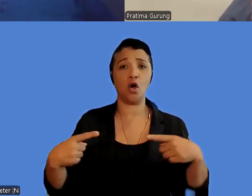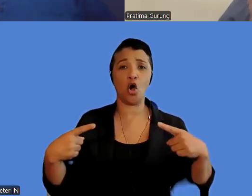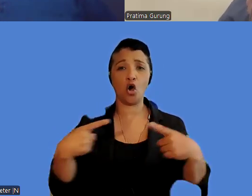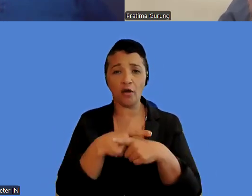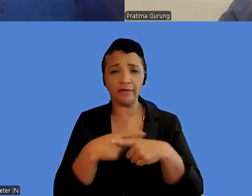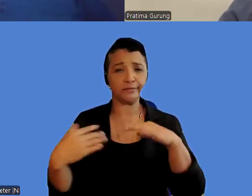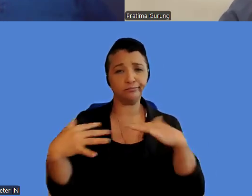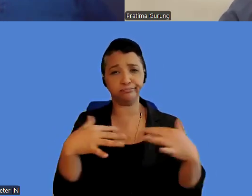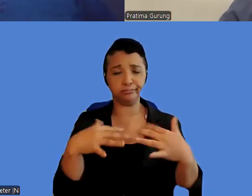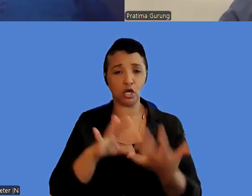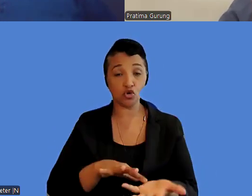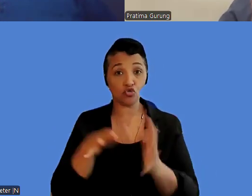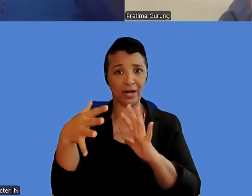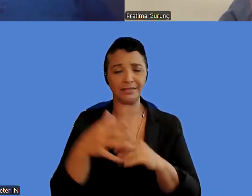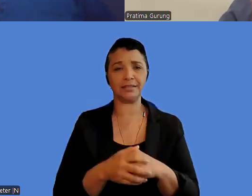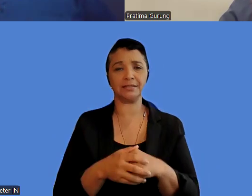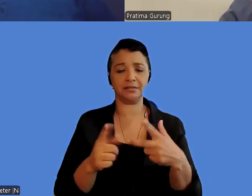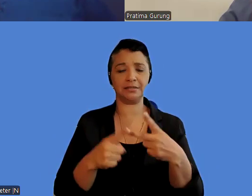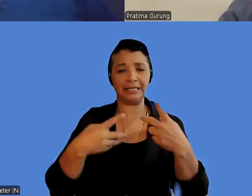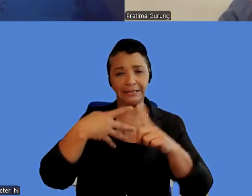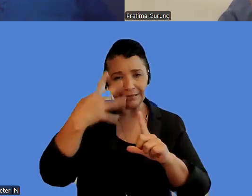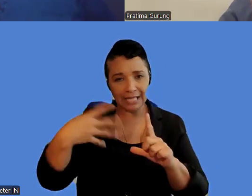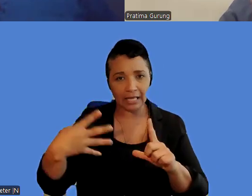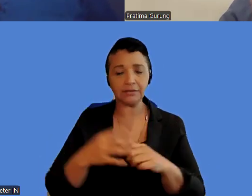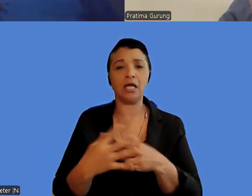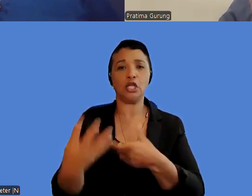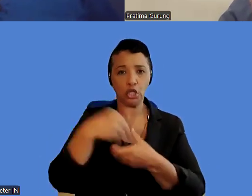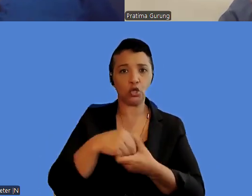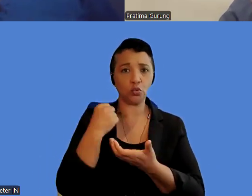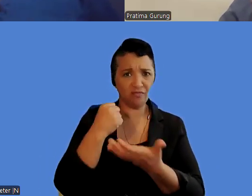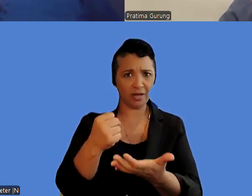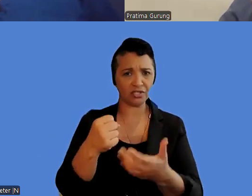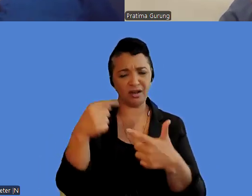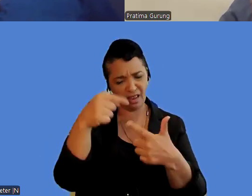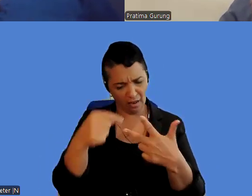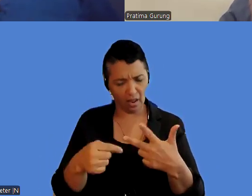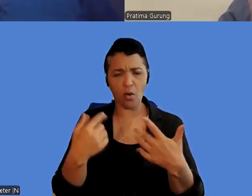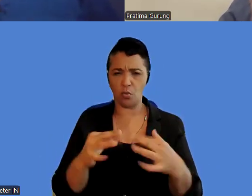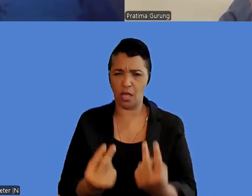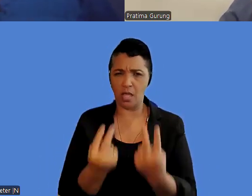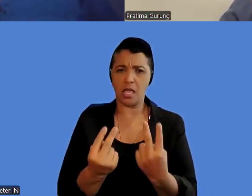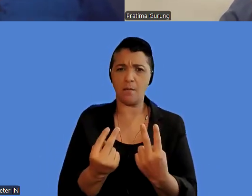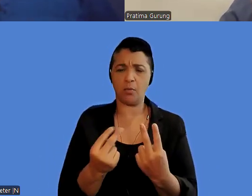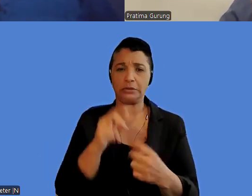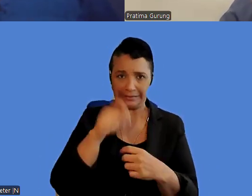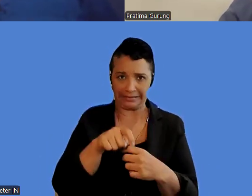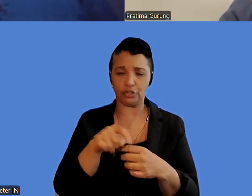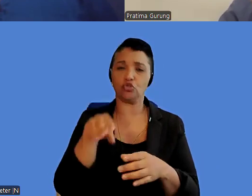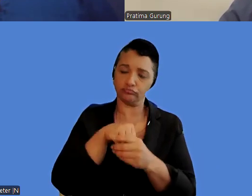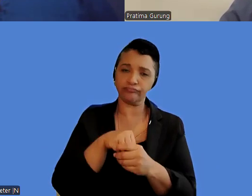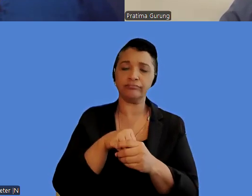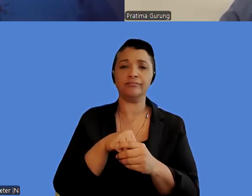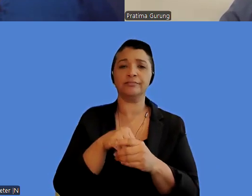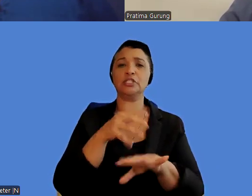crisis, disaggregated data, inclusive budgeting. So these are very critical issues and concerns for indigenous people